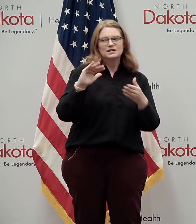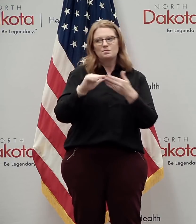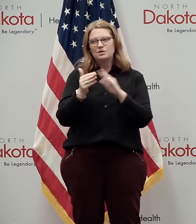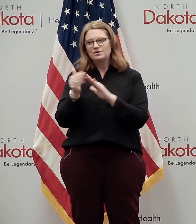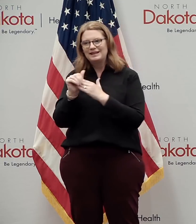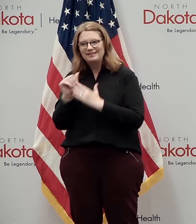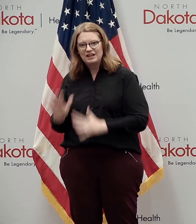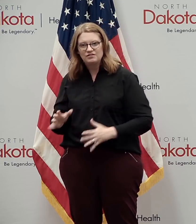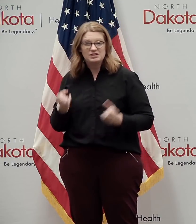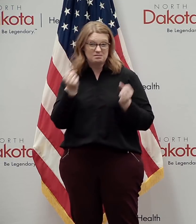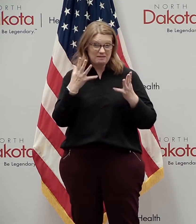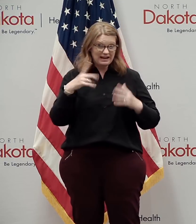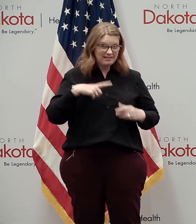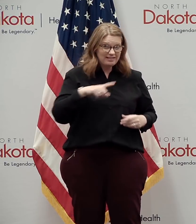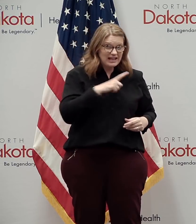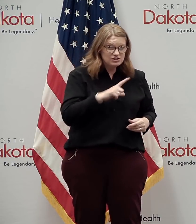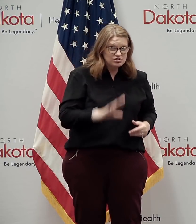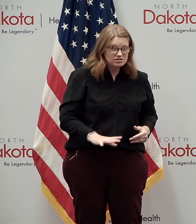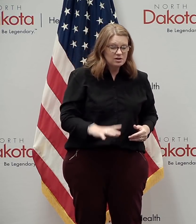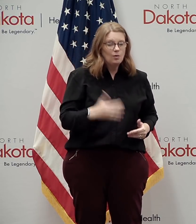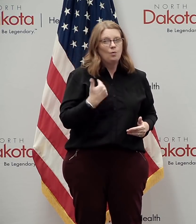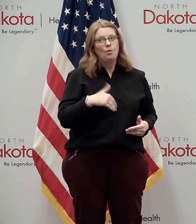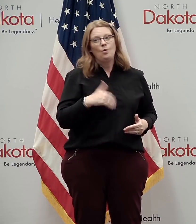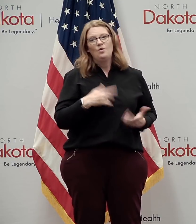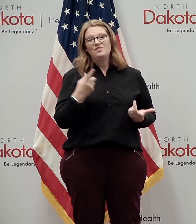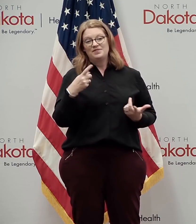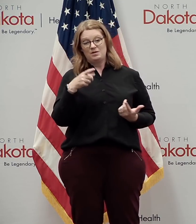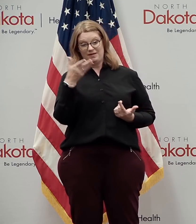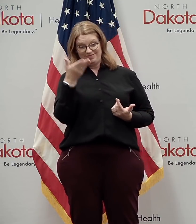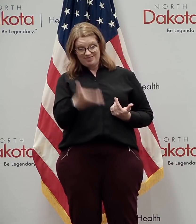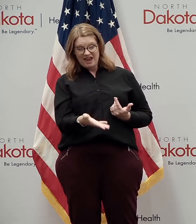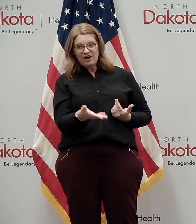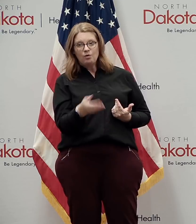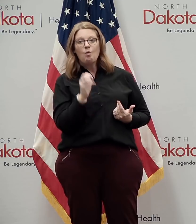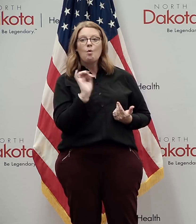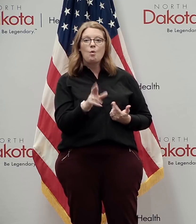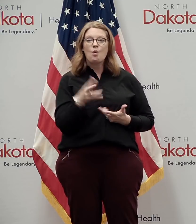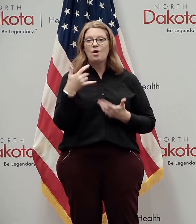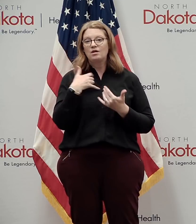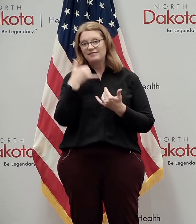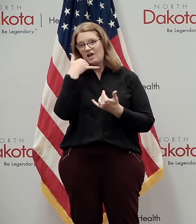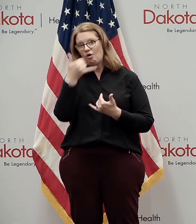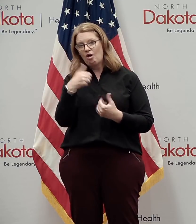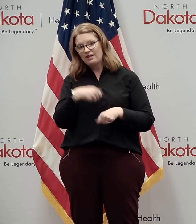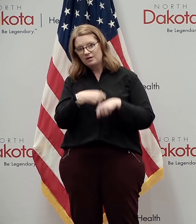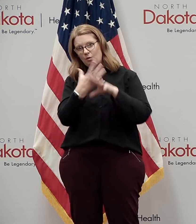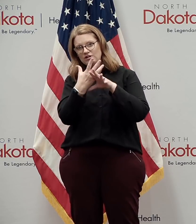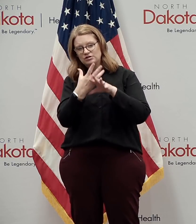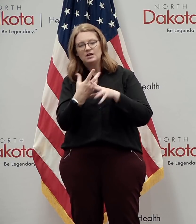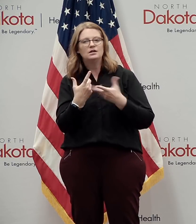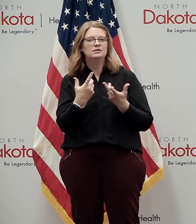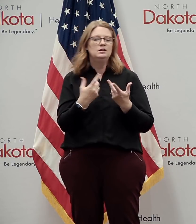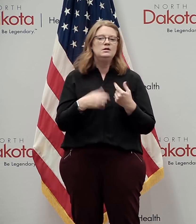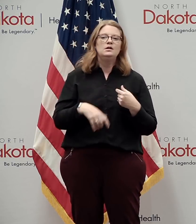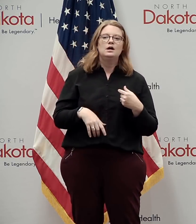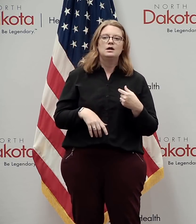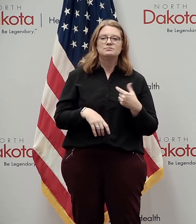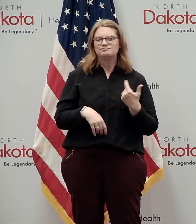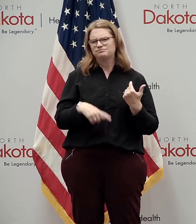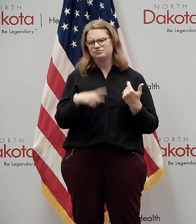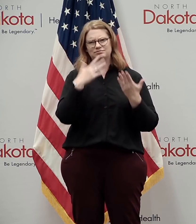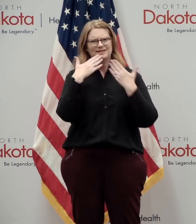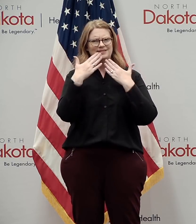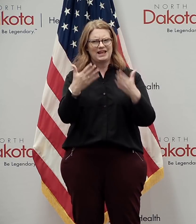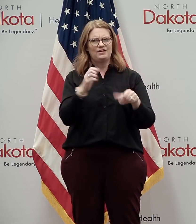number of key legislators who lead education. We're either there in person or dialing in online. We want to thank all of them for their critical